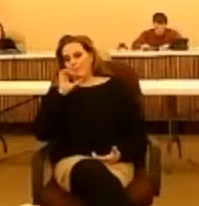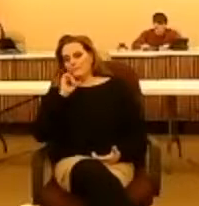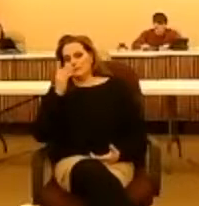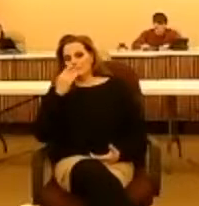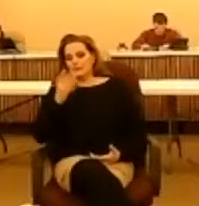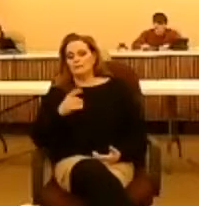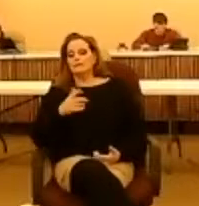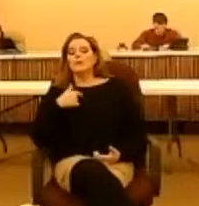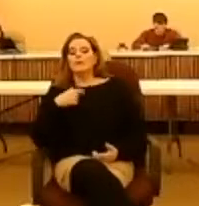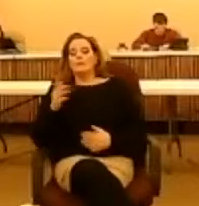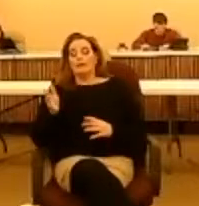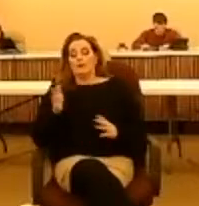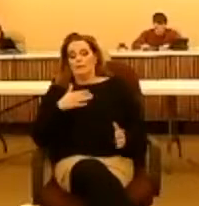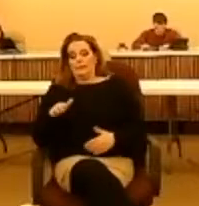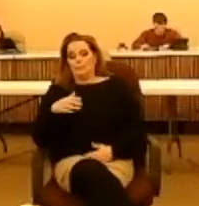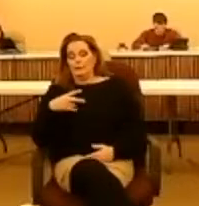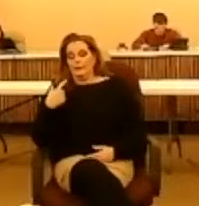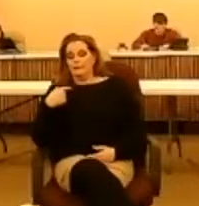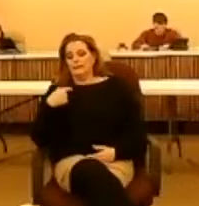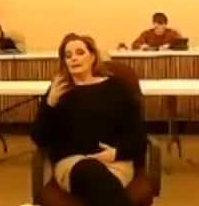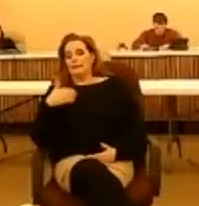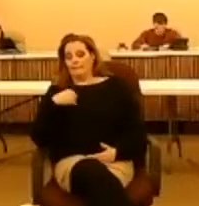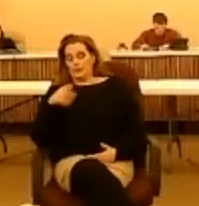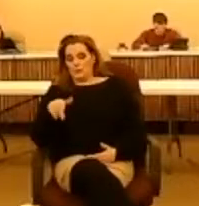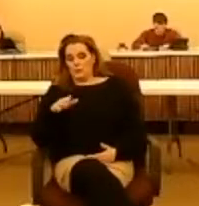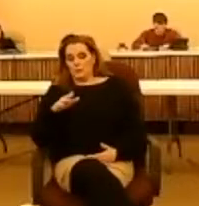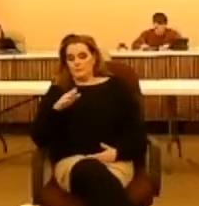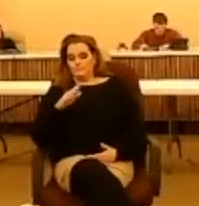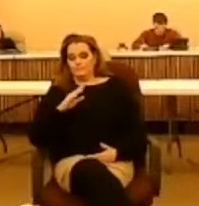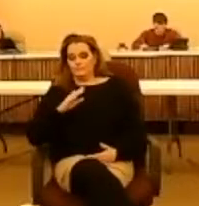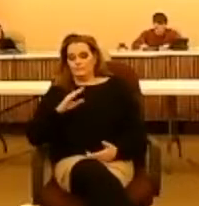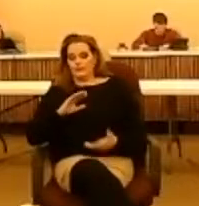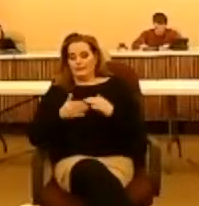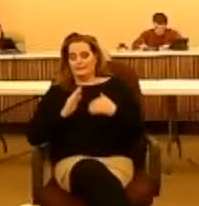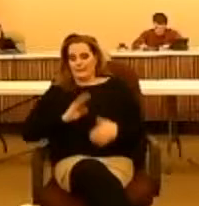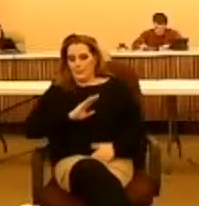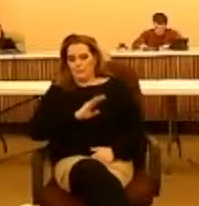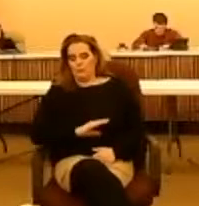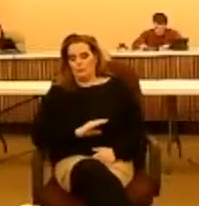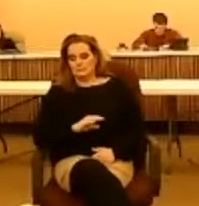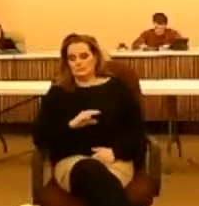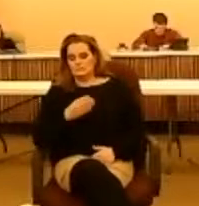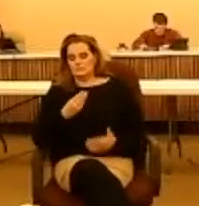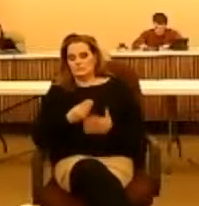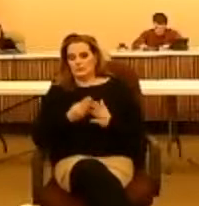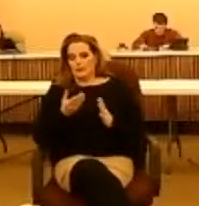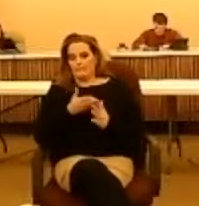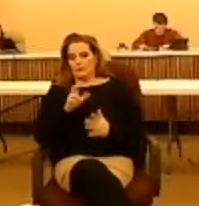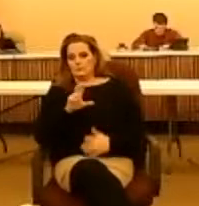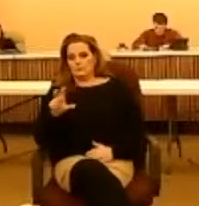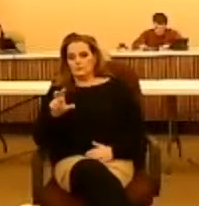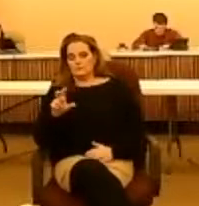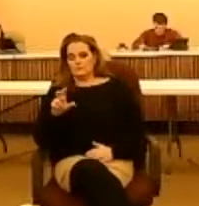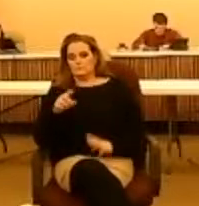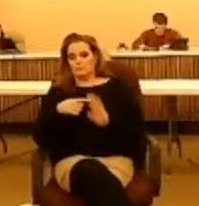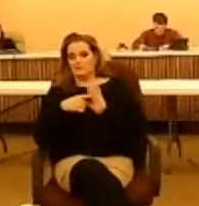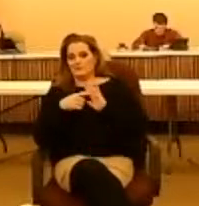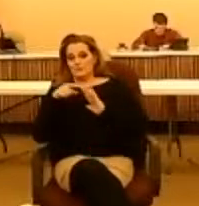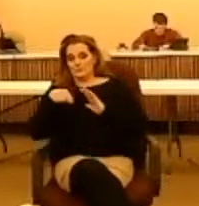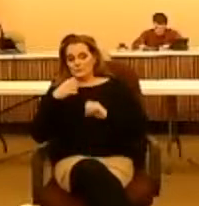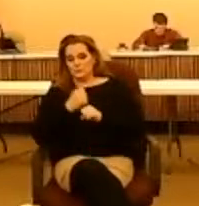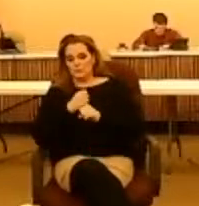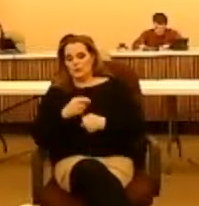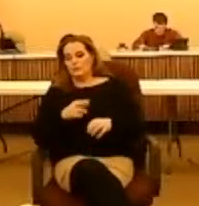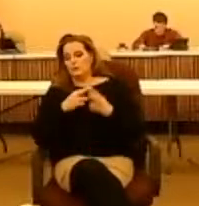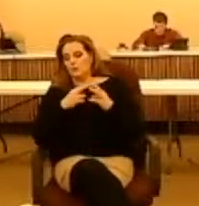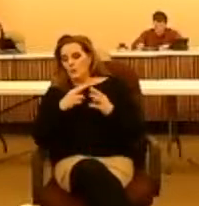planning on holding their town board's budget presentation this year, so hopefully